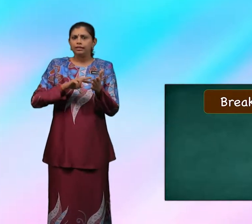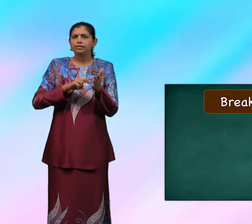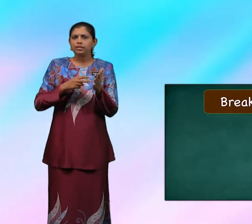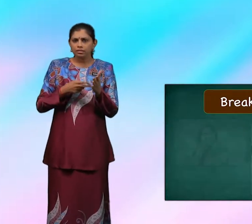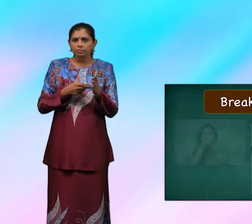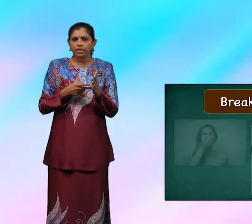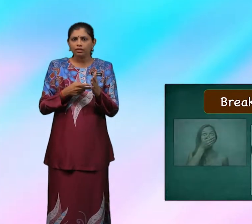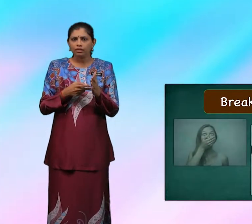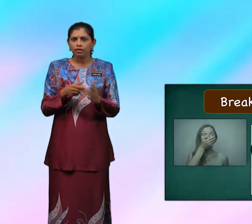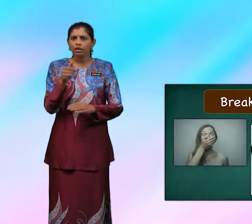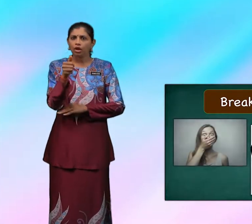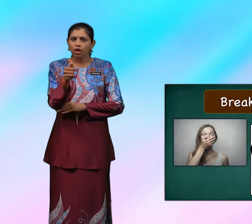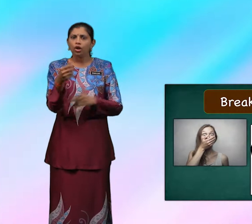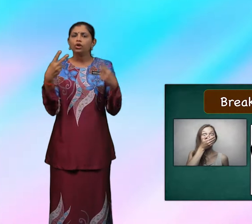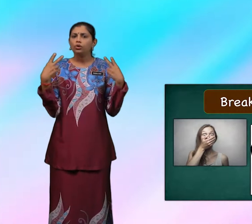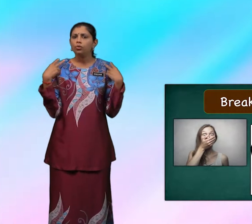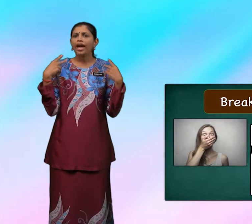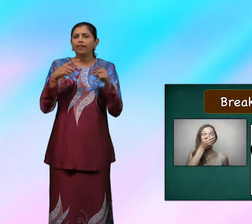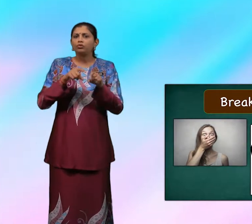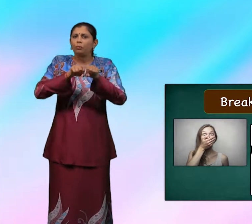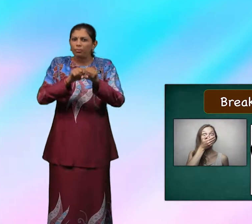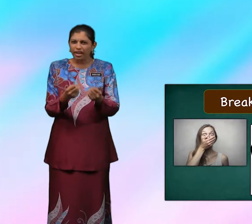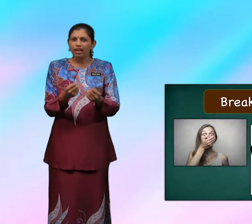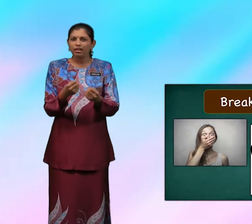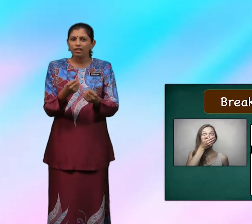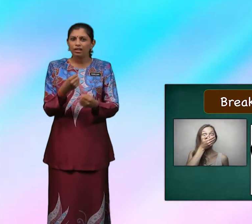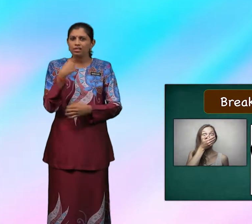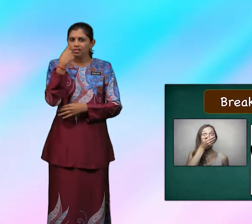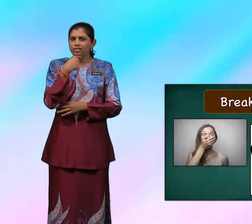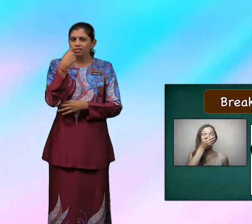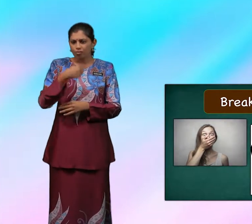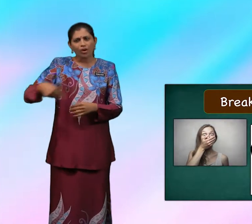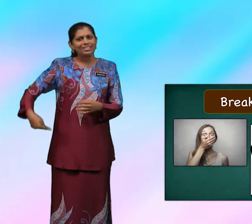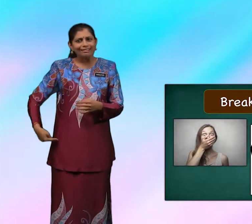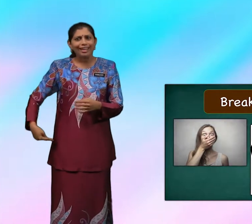Does this mean you have to break someone's leg?